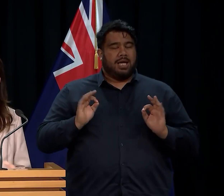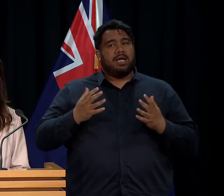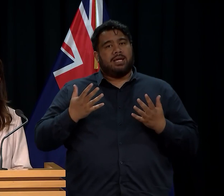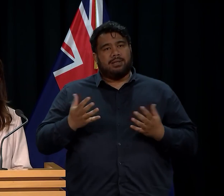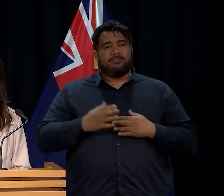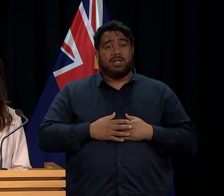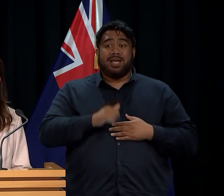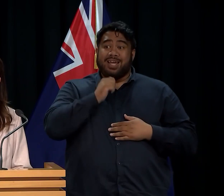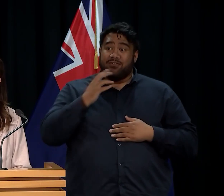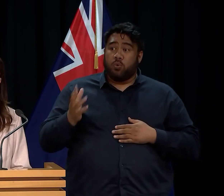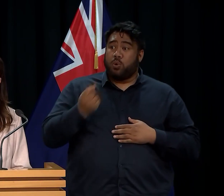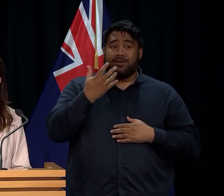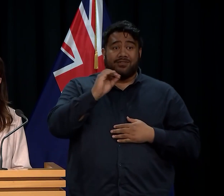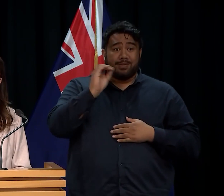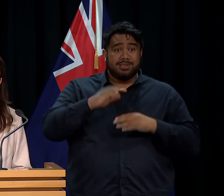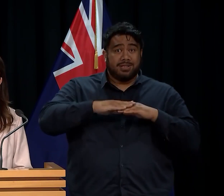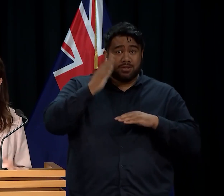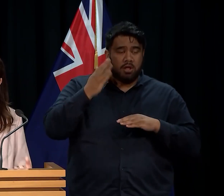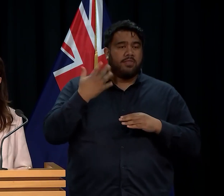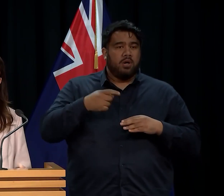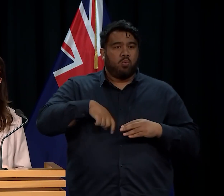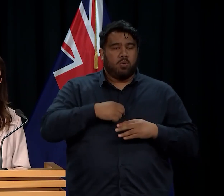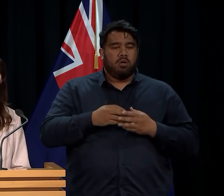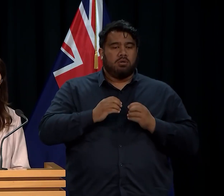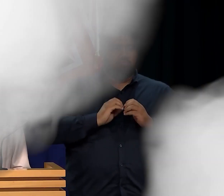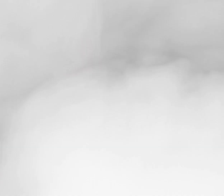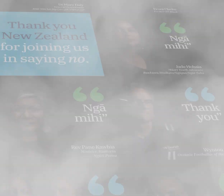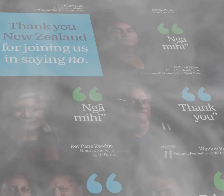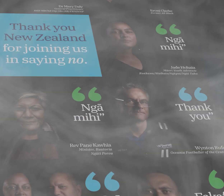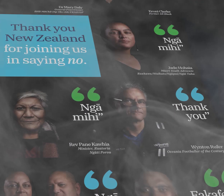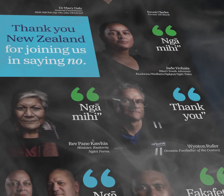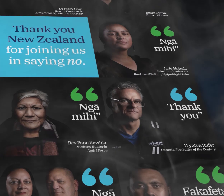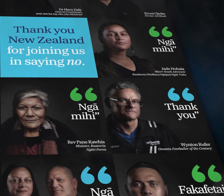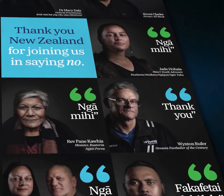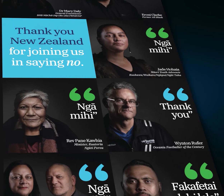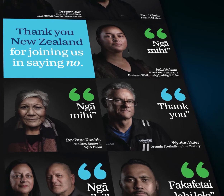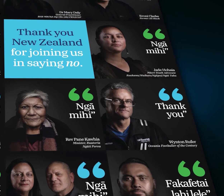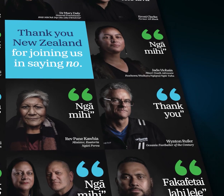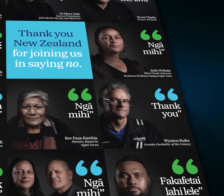If it won the majority, we would progress legislation. If it didn't, we wouldn't.